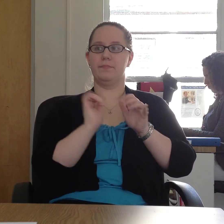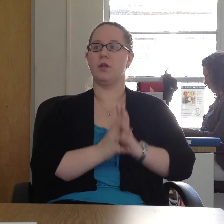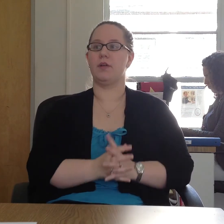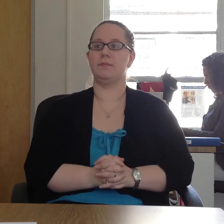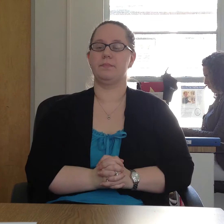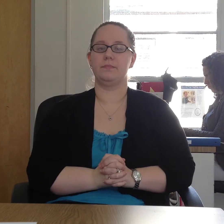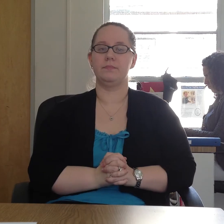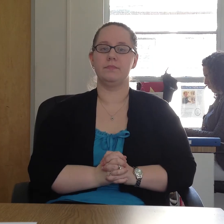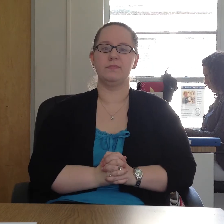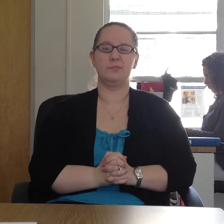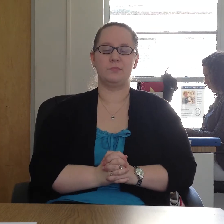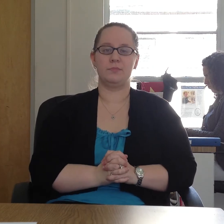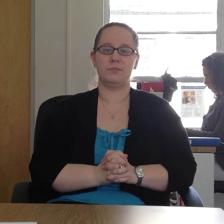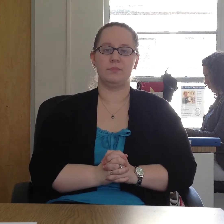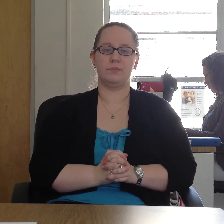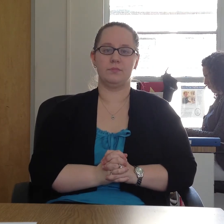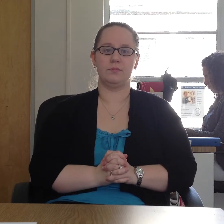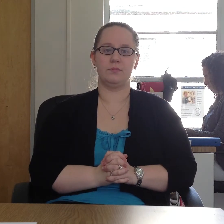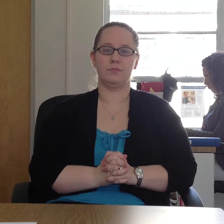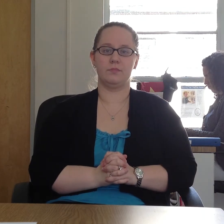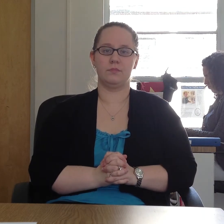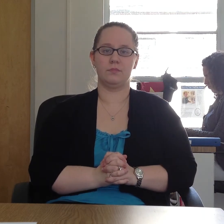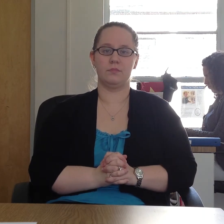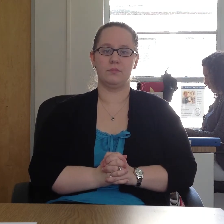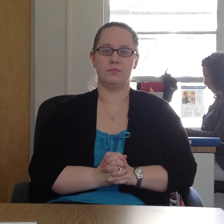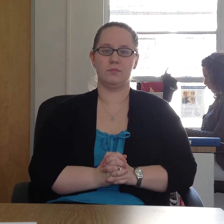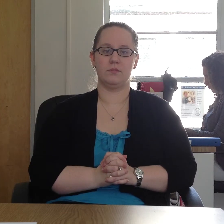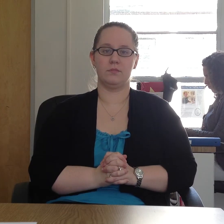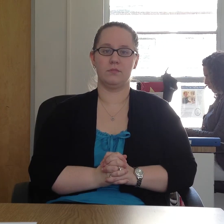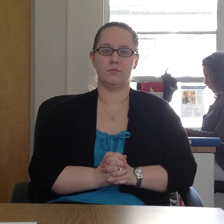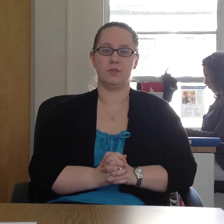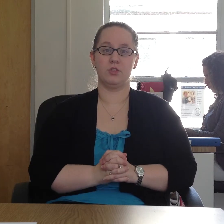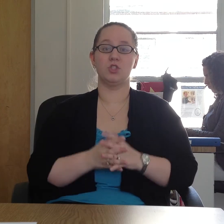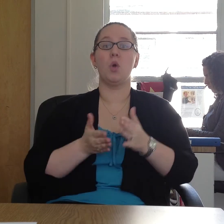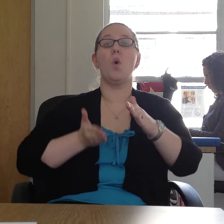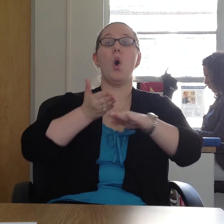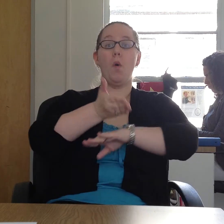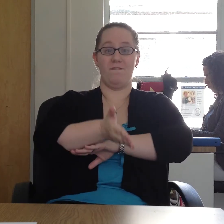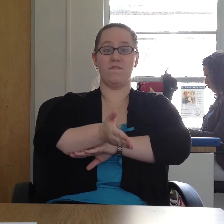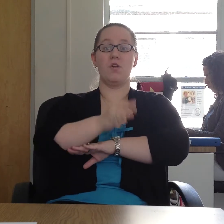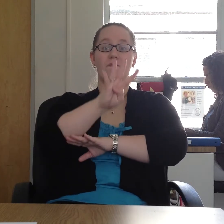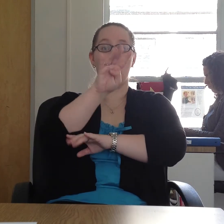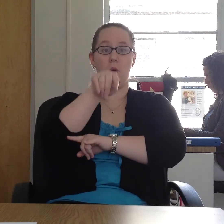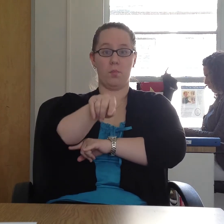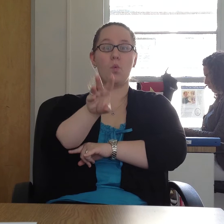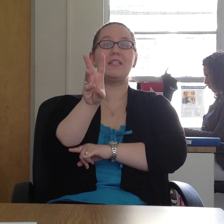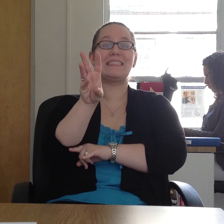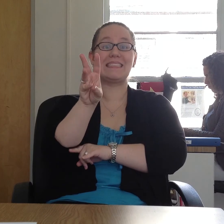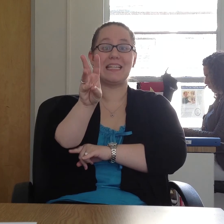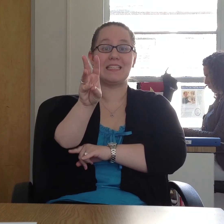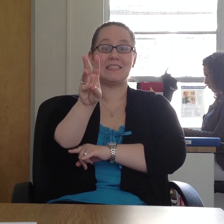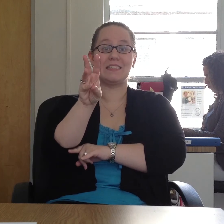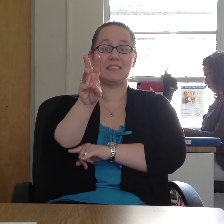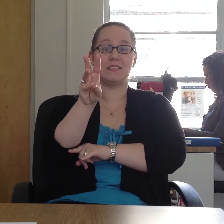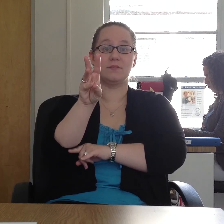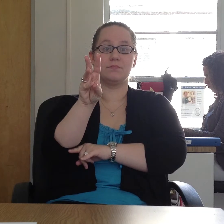Okay. So only foods with pH value of more than 4.6 are considered to be hazardous.